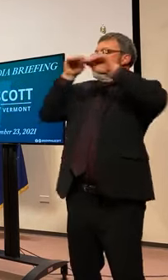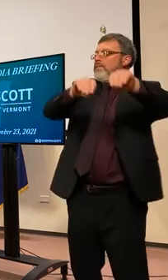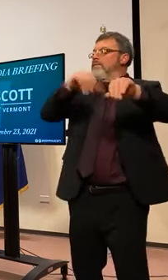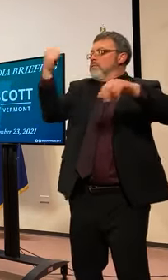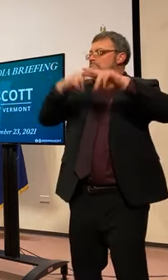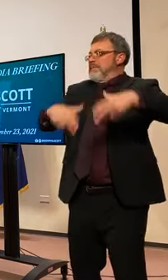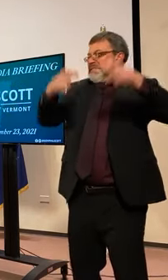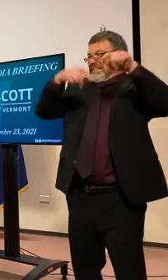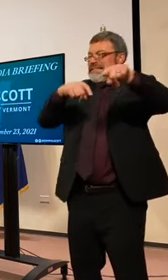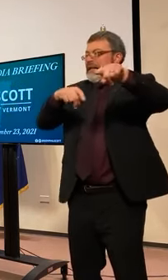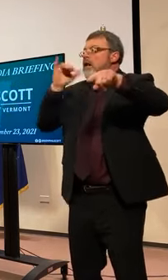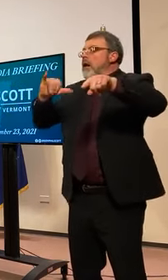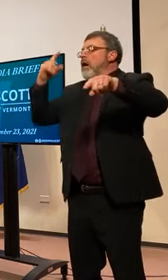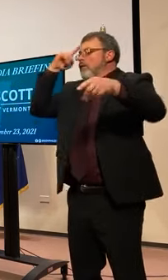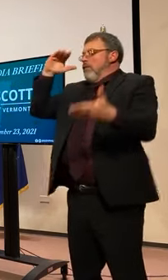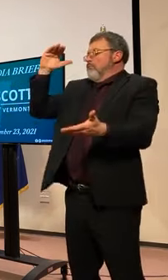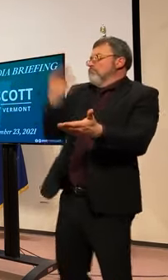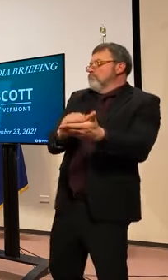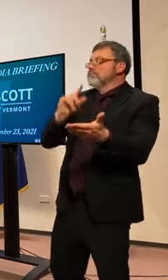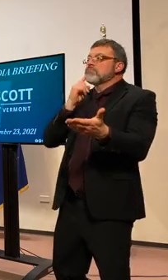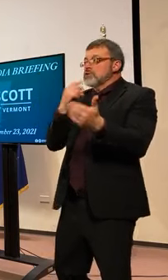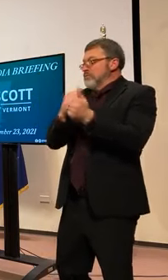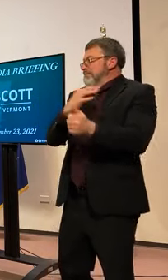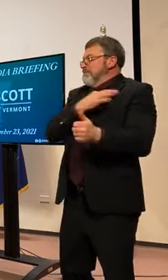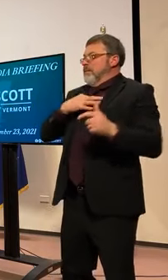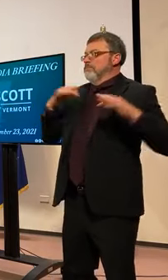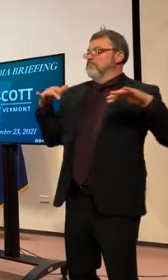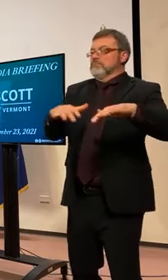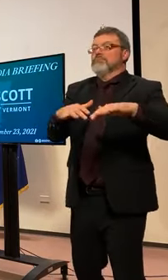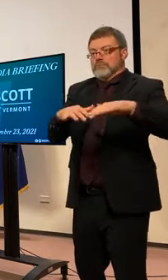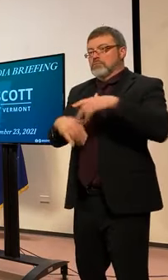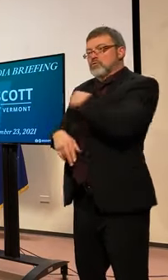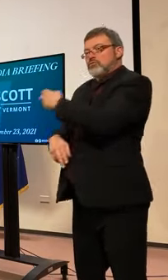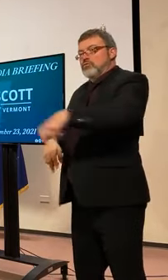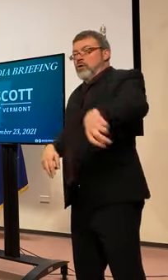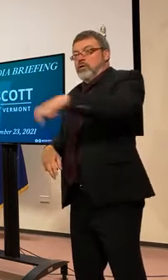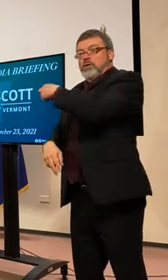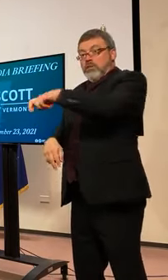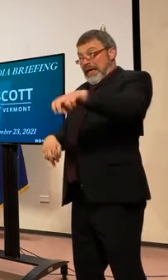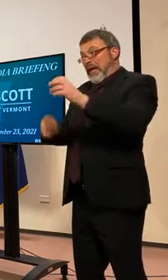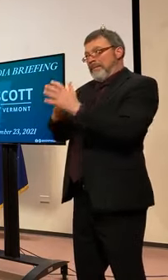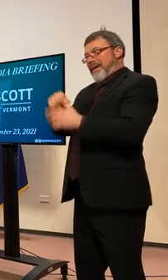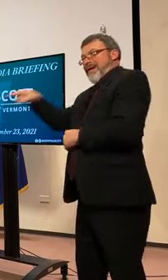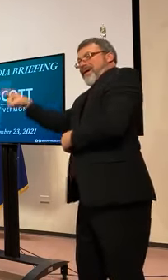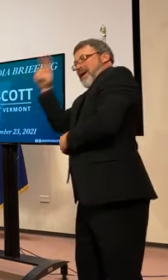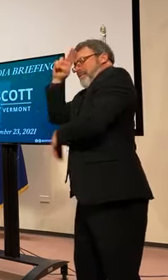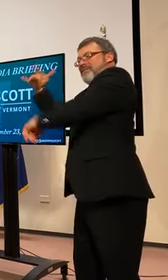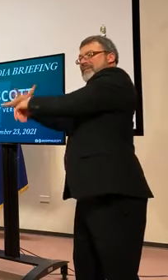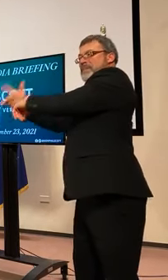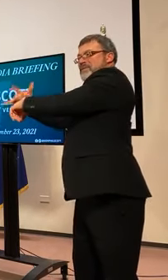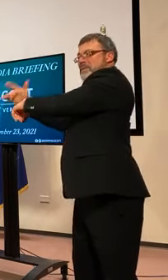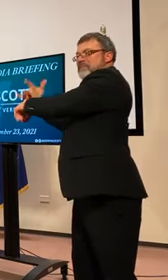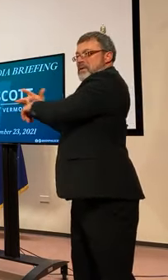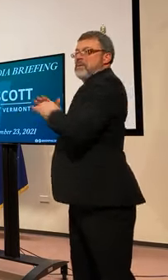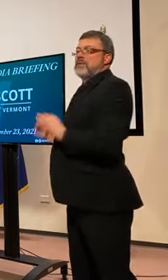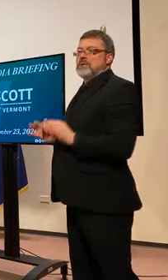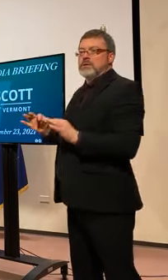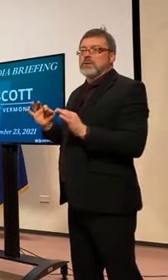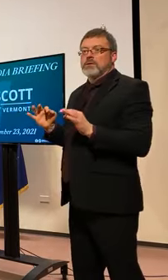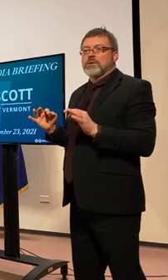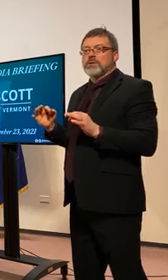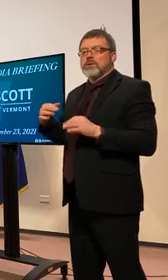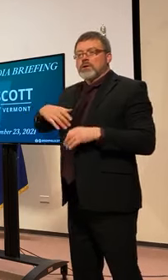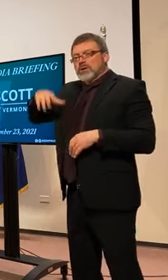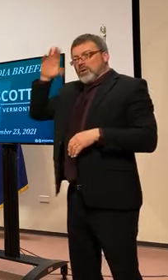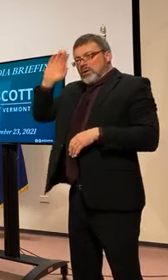hospital capacity for those who need it. There is still a need for additional subacute beds, and we're working with